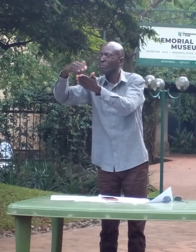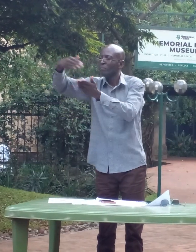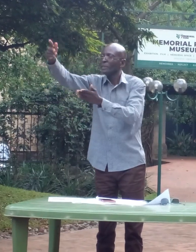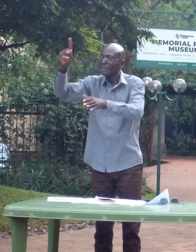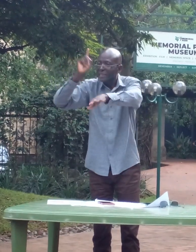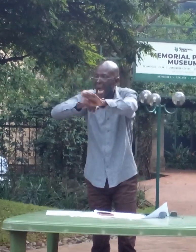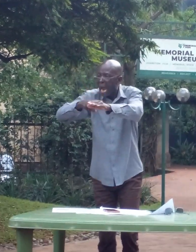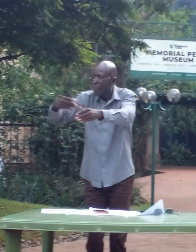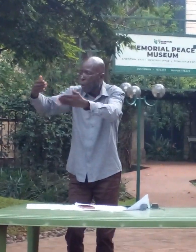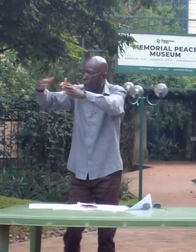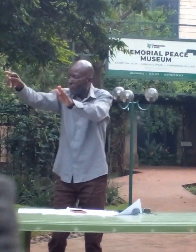August,